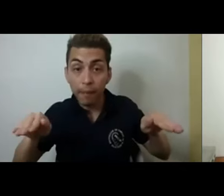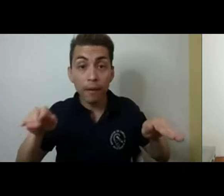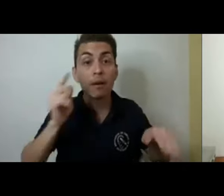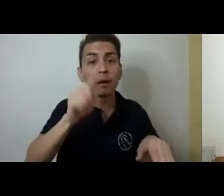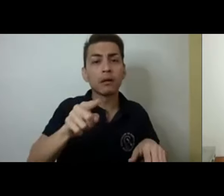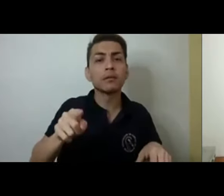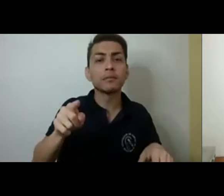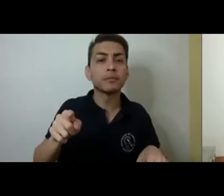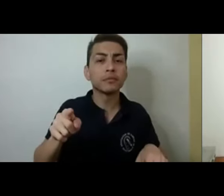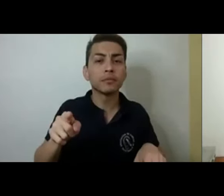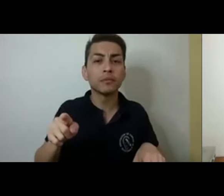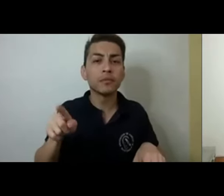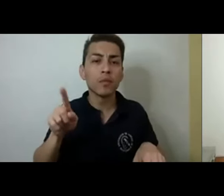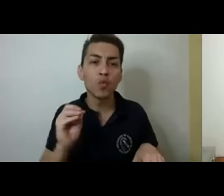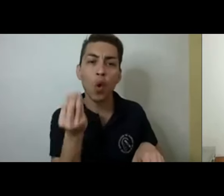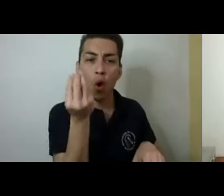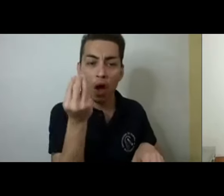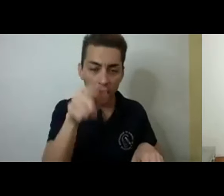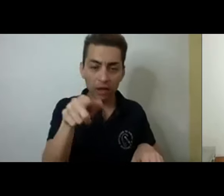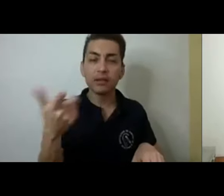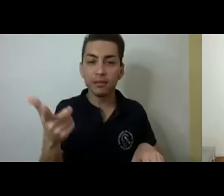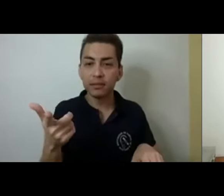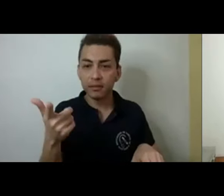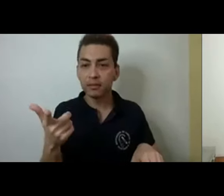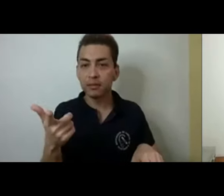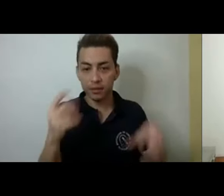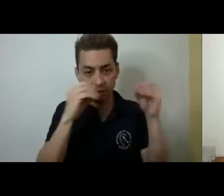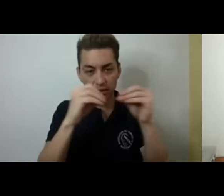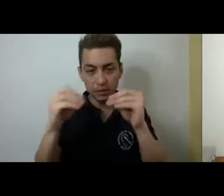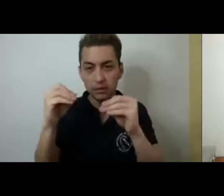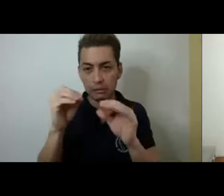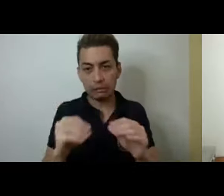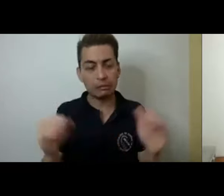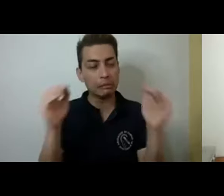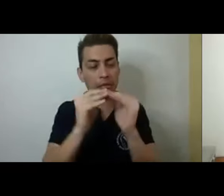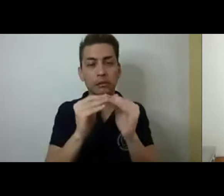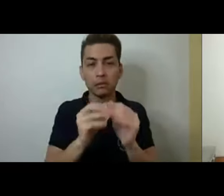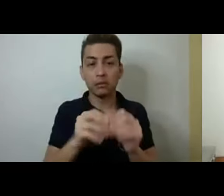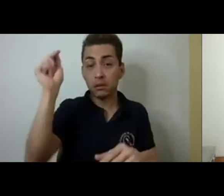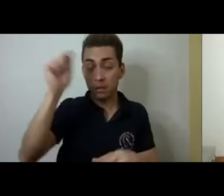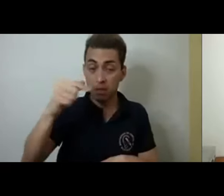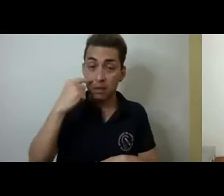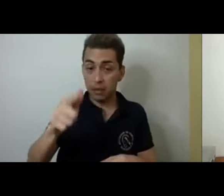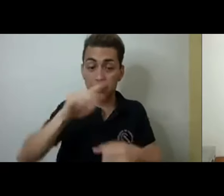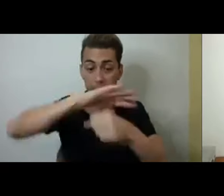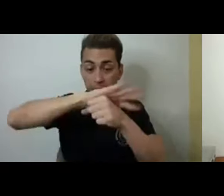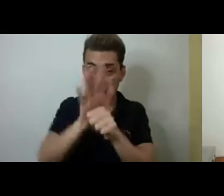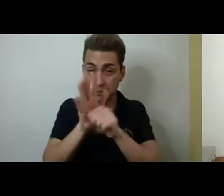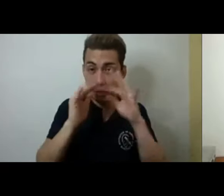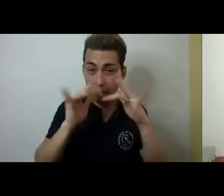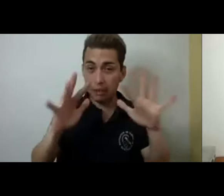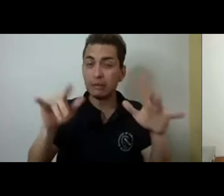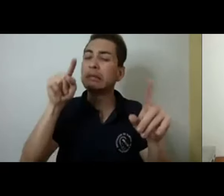education might be at risk. As it is known, current COVID-19 pandemic has posed